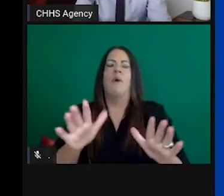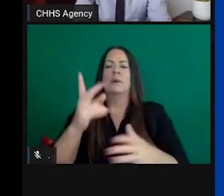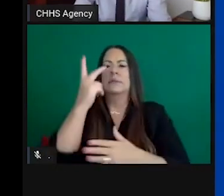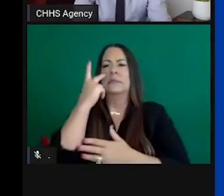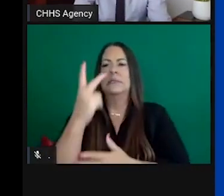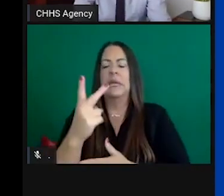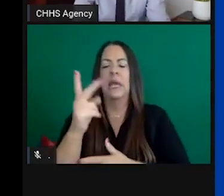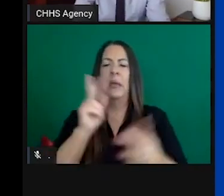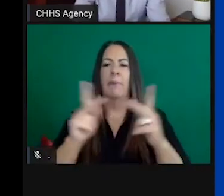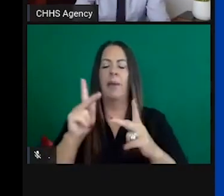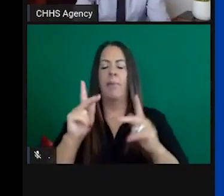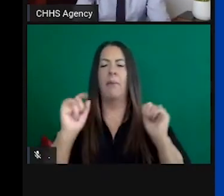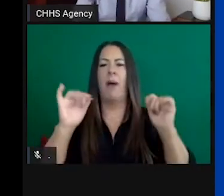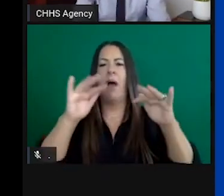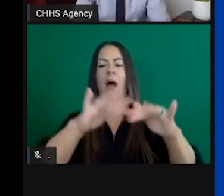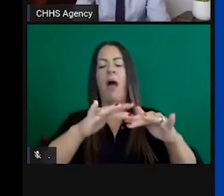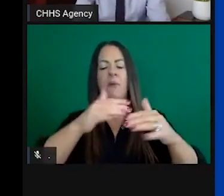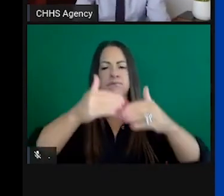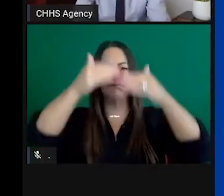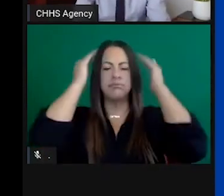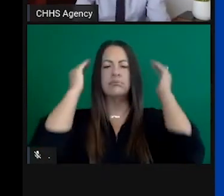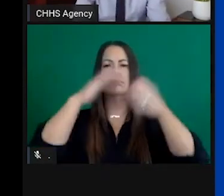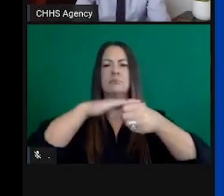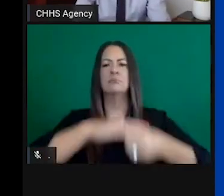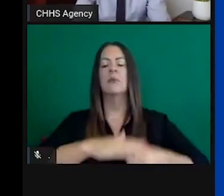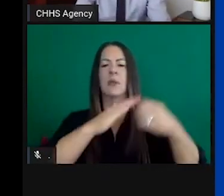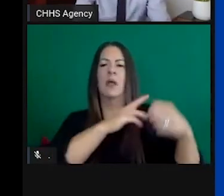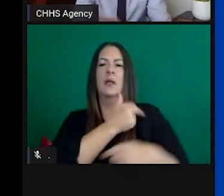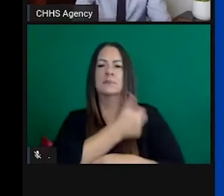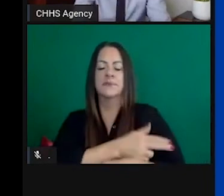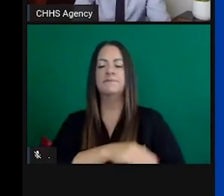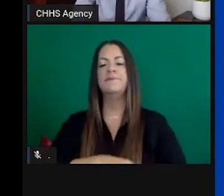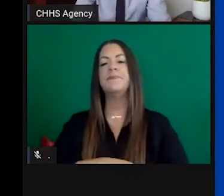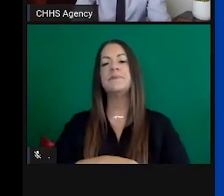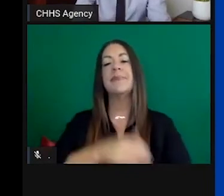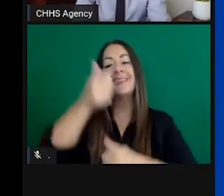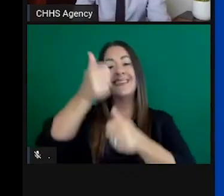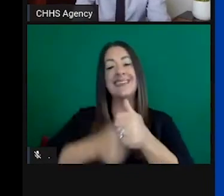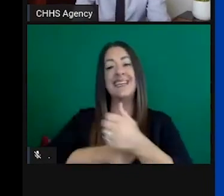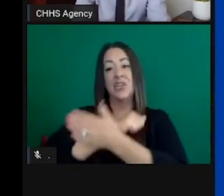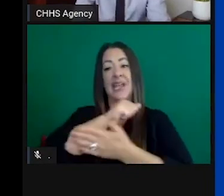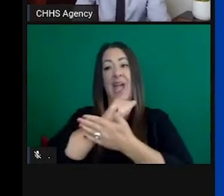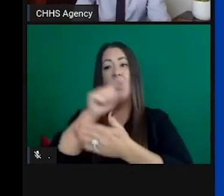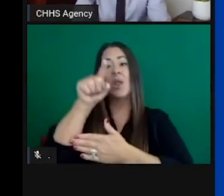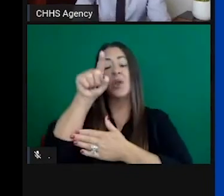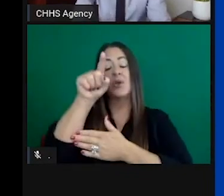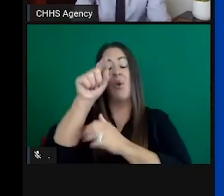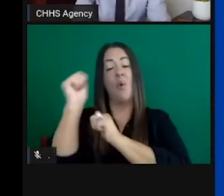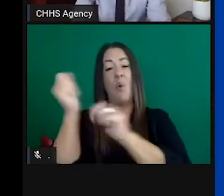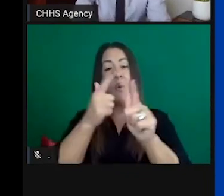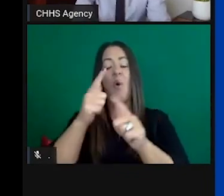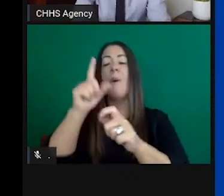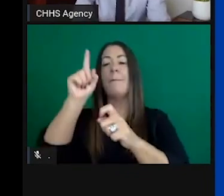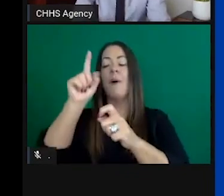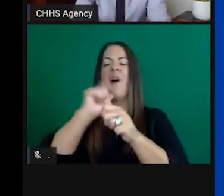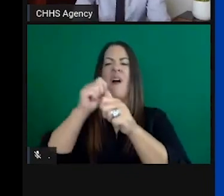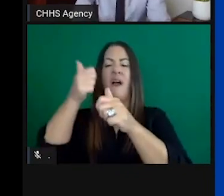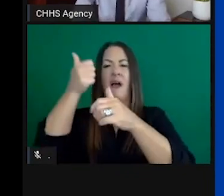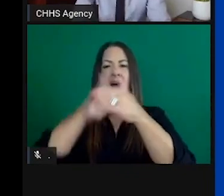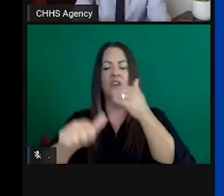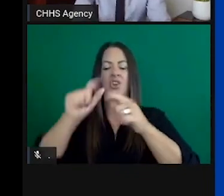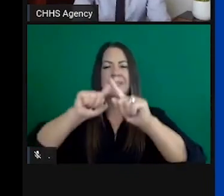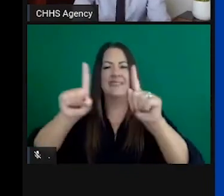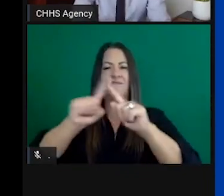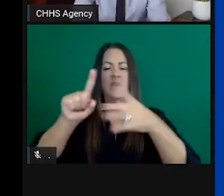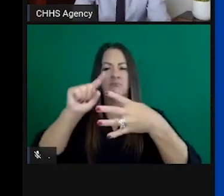again. Just by way of reminder that every county is assigned a tier. I'm going to go through that in just a moment. Every